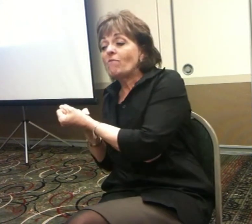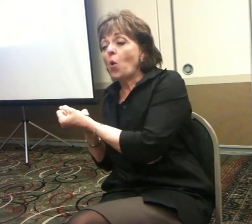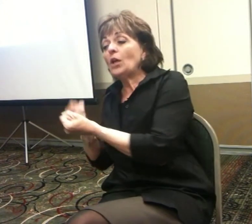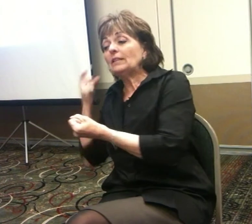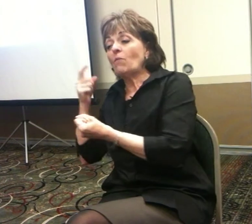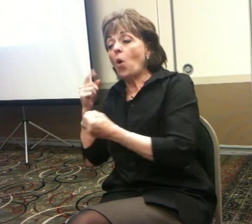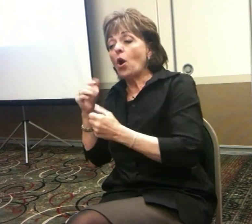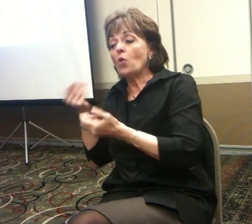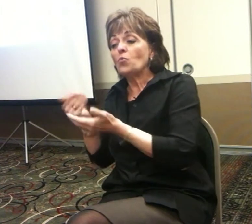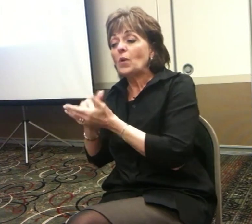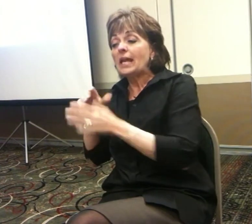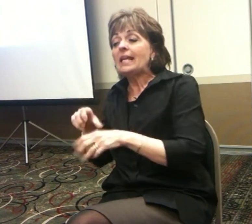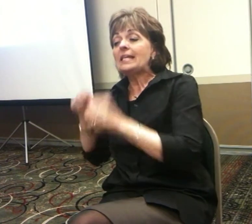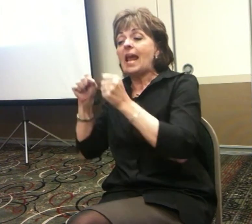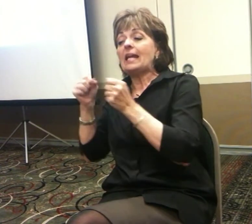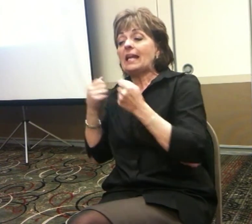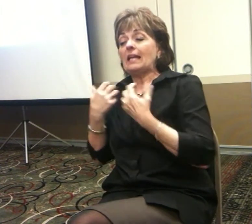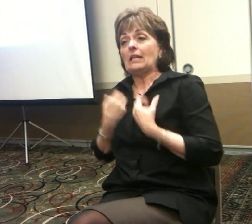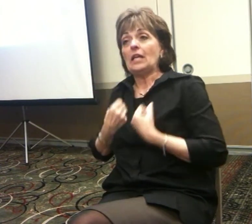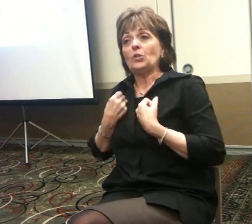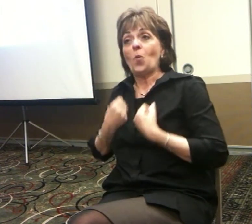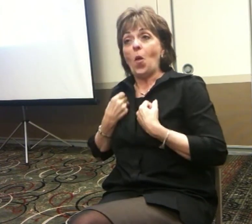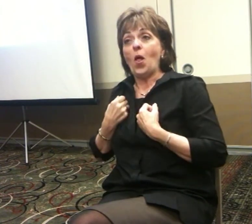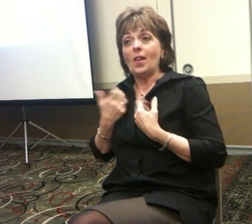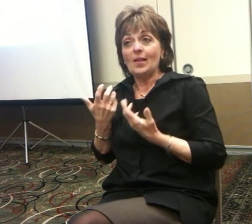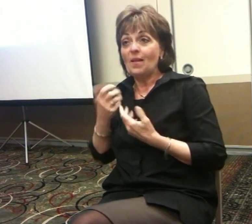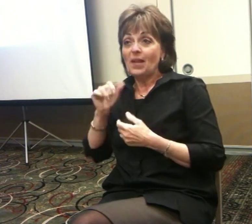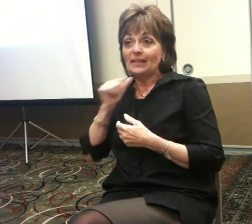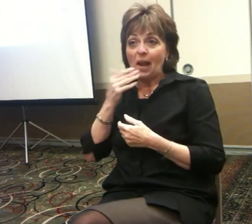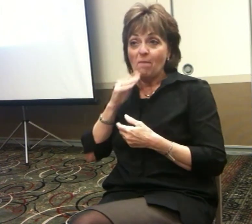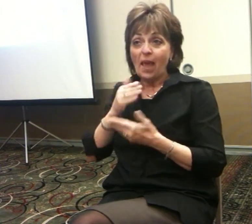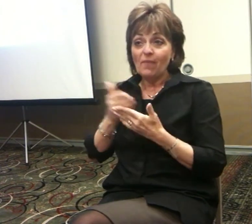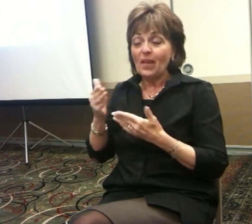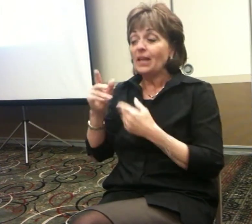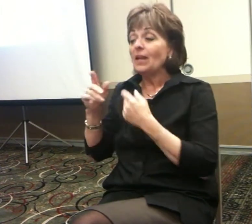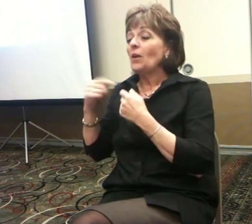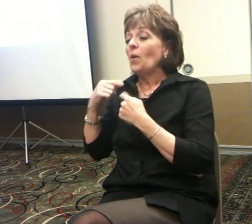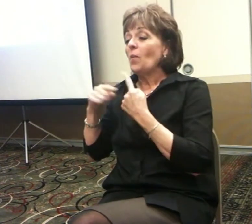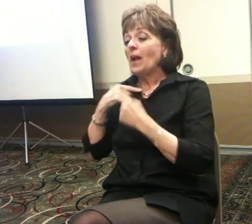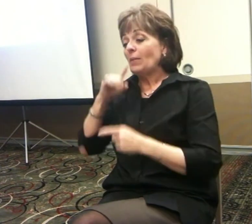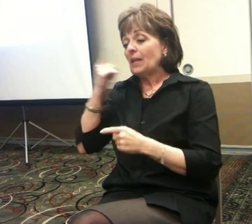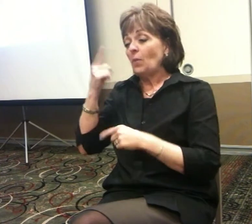Right? This is not a bad thing. When I was a kid, one time I lived by a golf course,